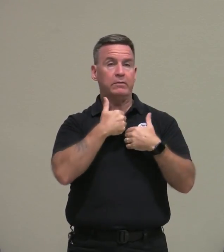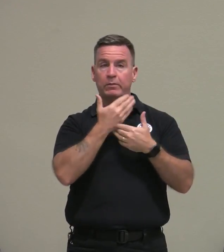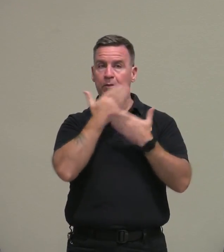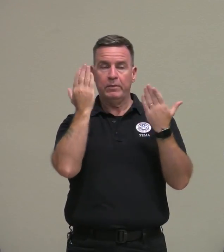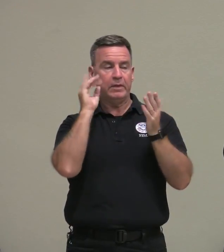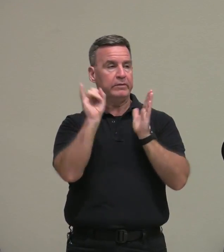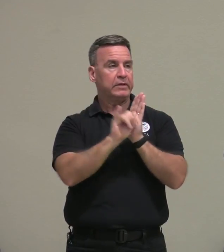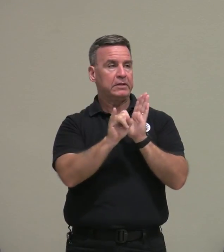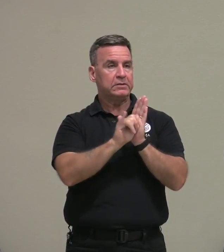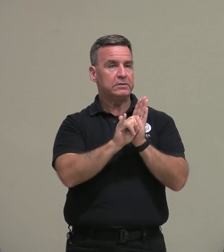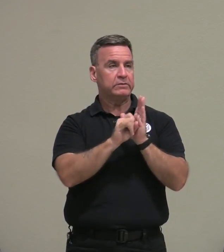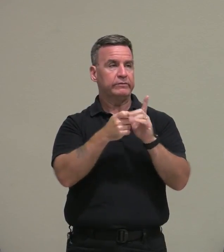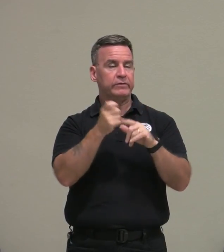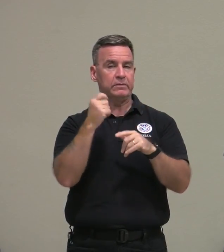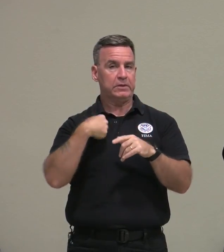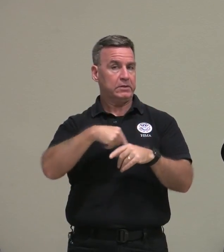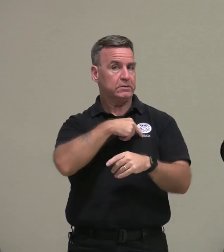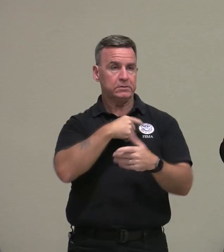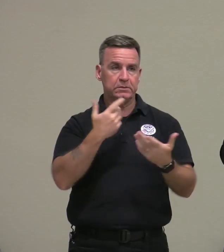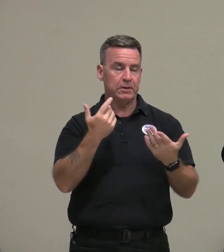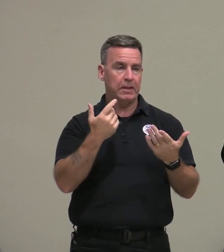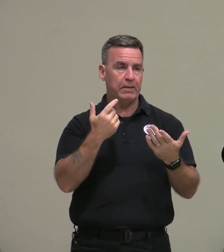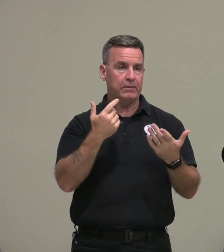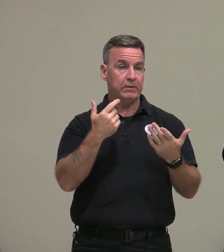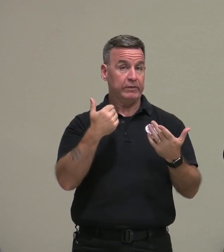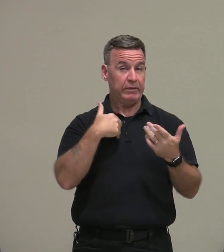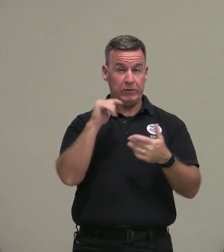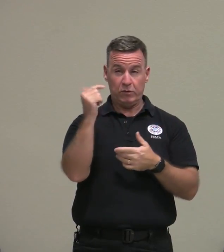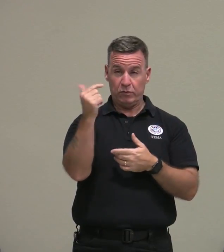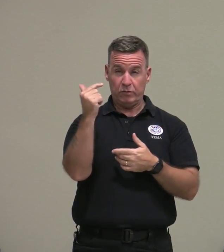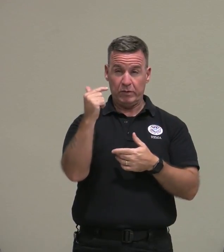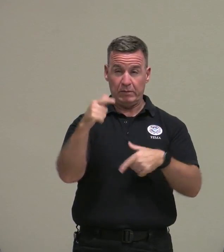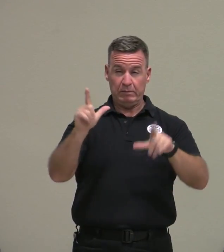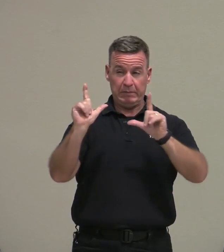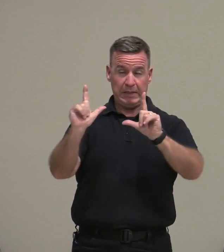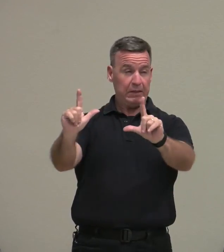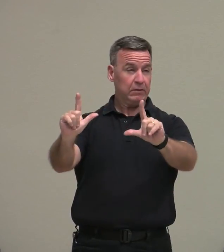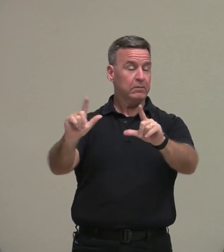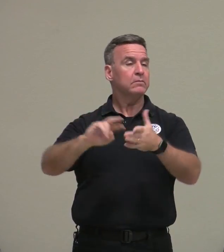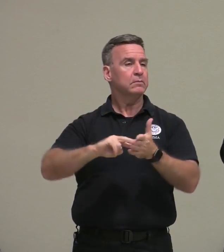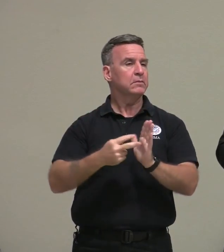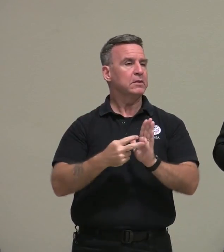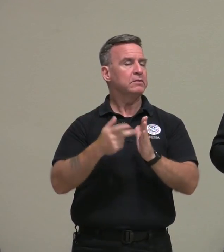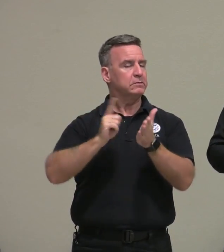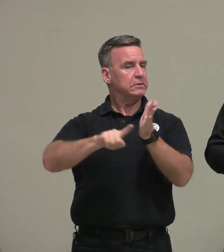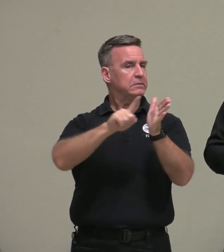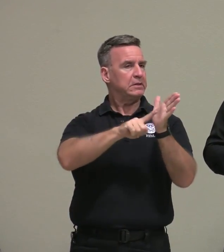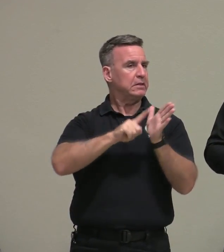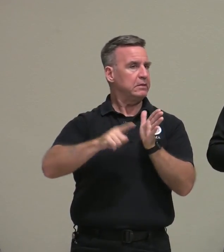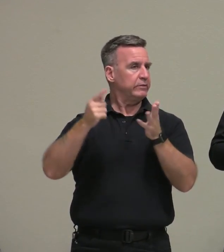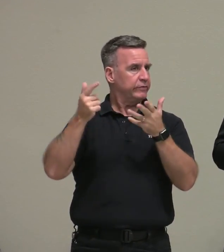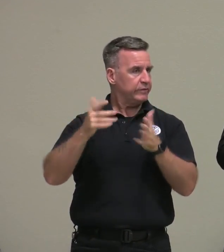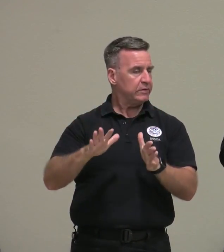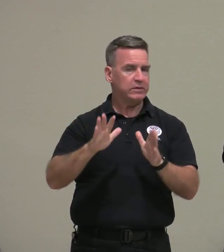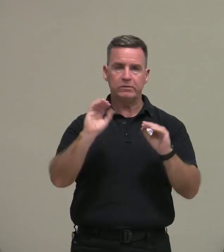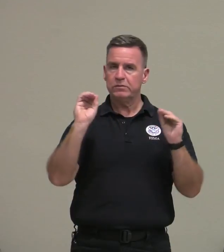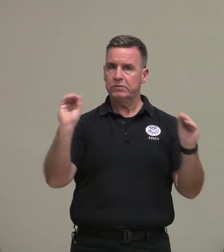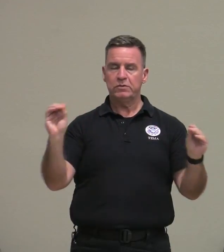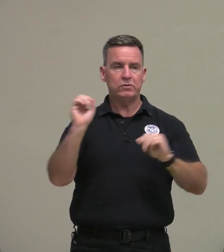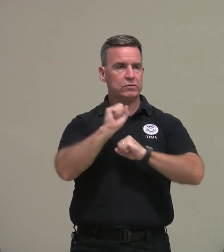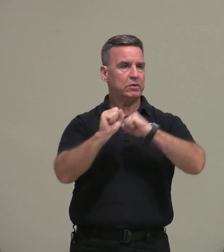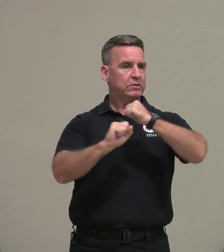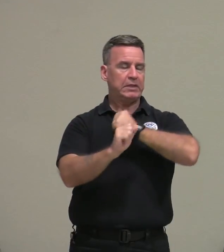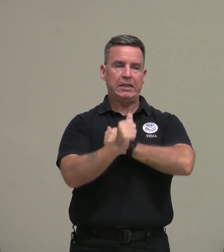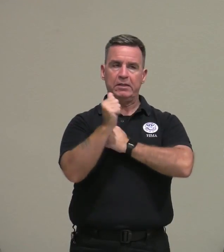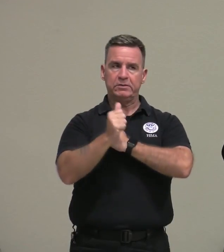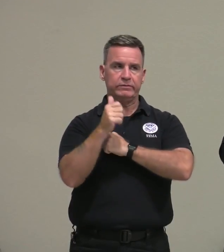have any identification from us. If there is a green placard, it means it was inspected and there were no structural